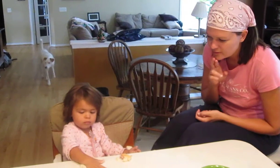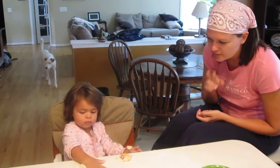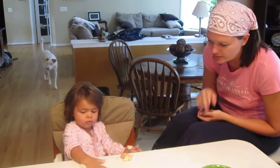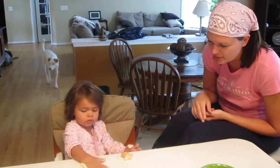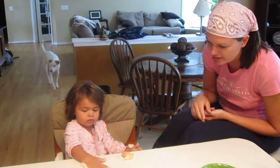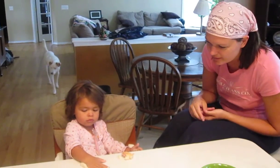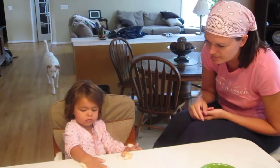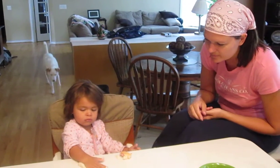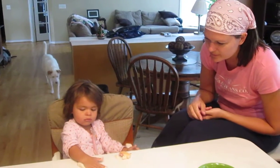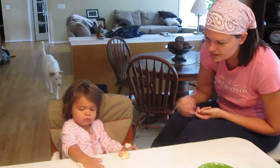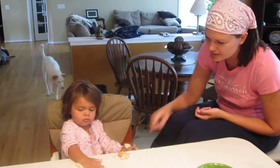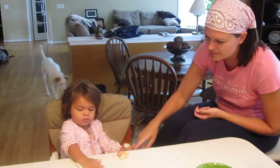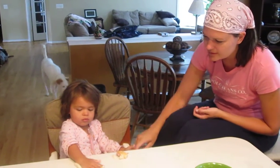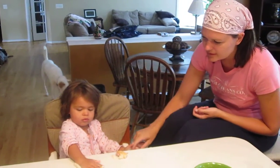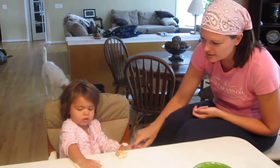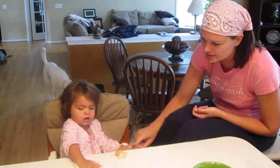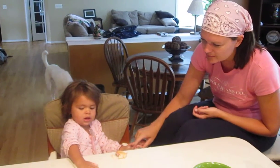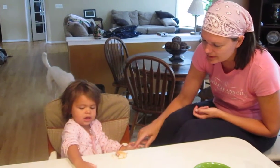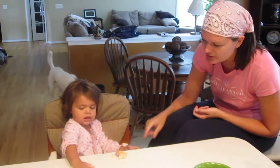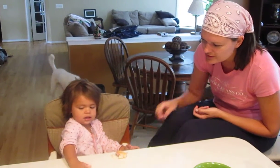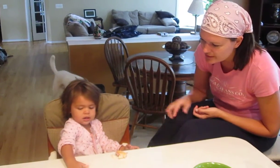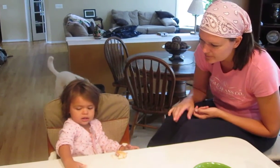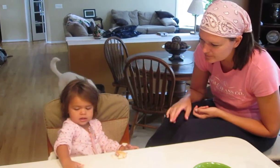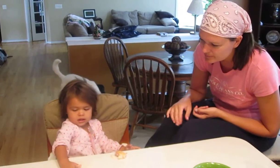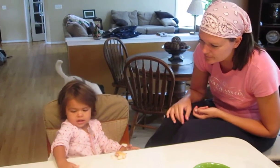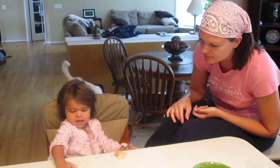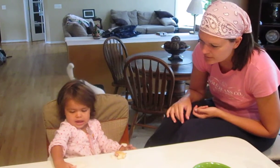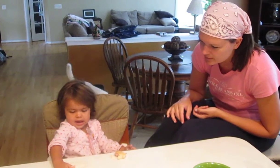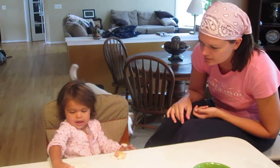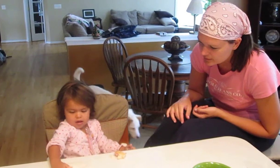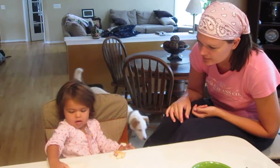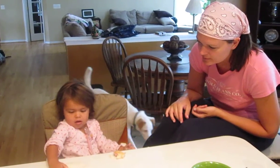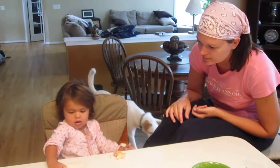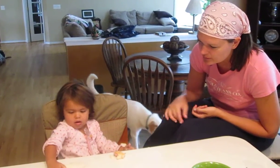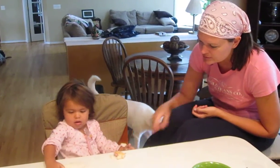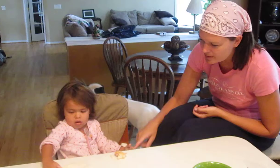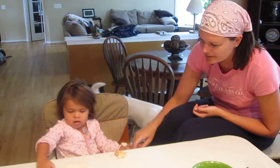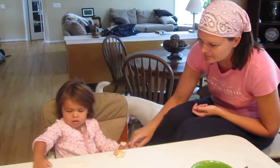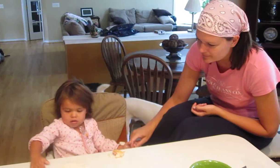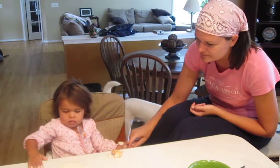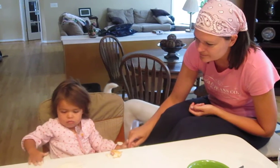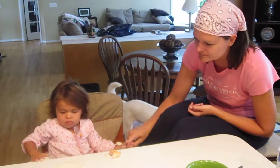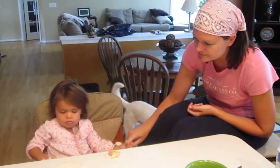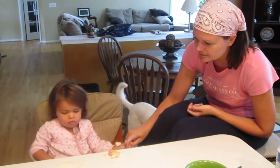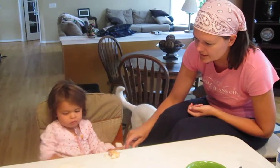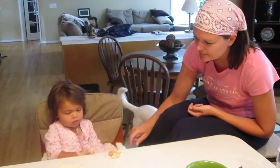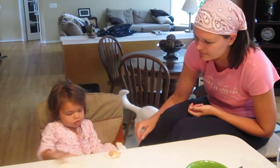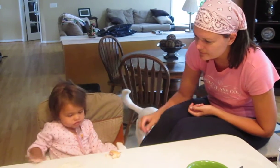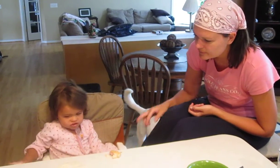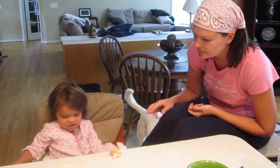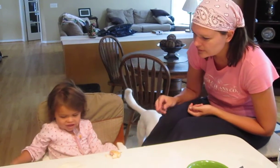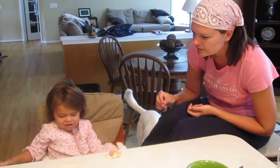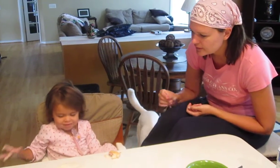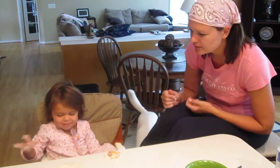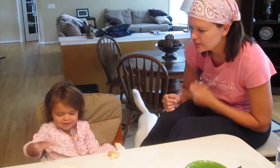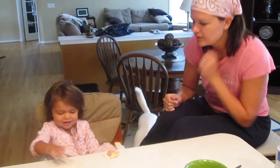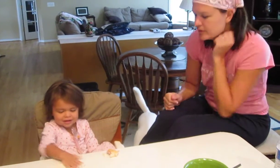rainbow? What are they? Let me hear you say them. Watch mommy. Okay. Watch mommy.